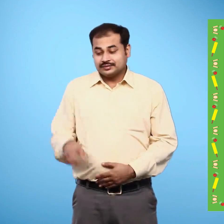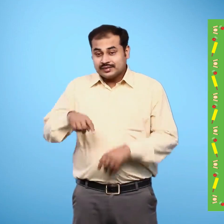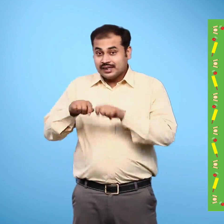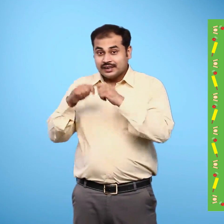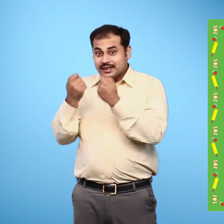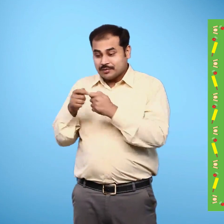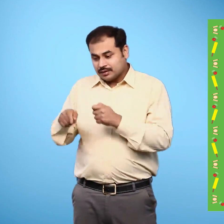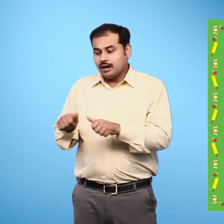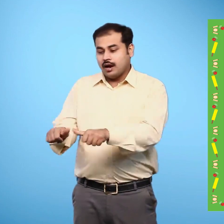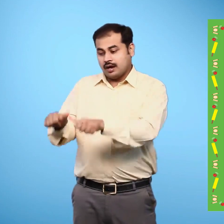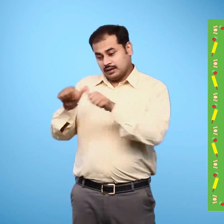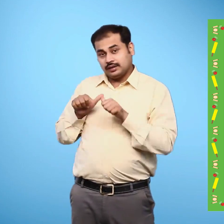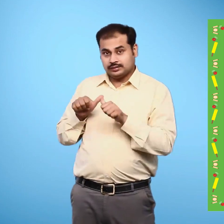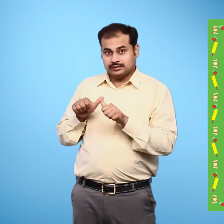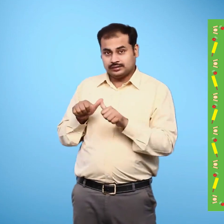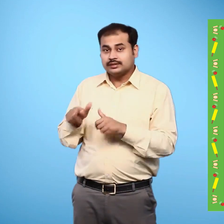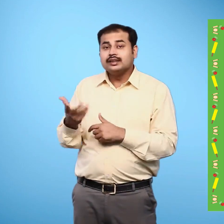Team A says pencil.